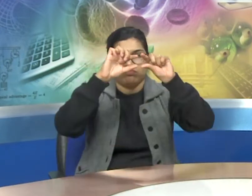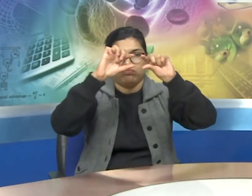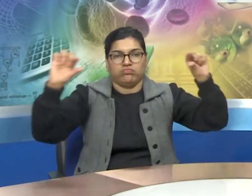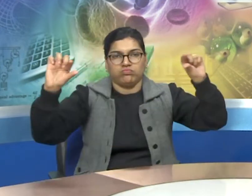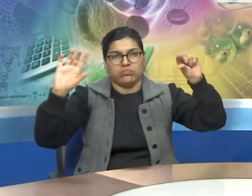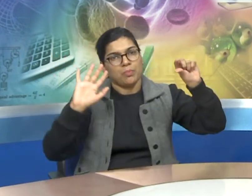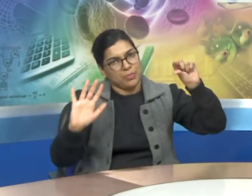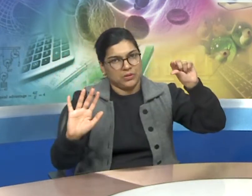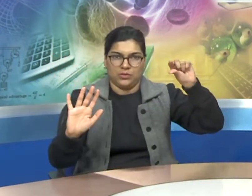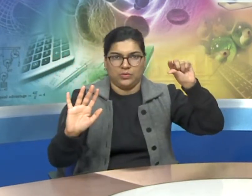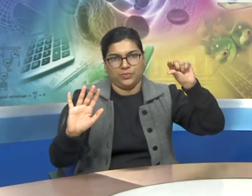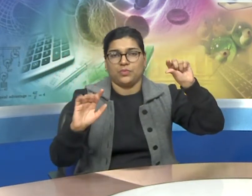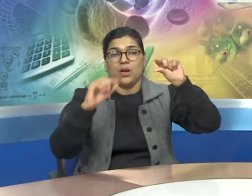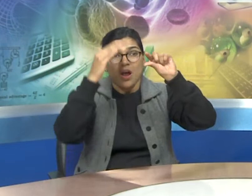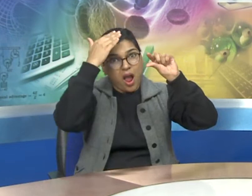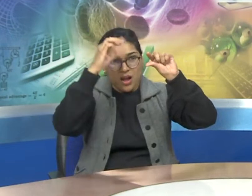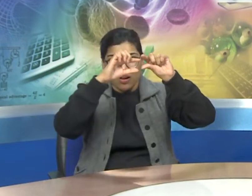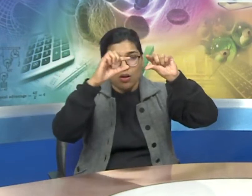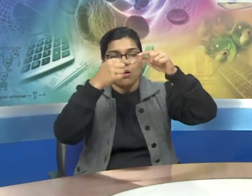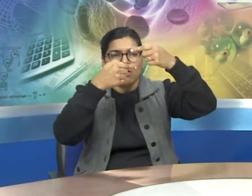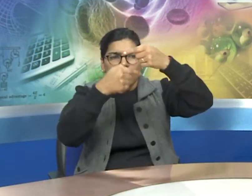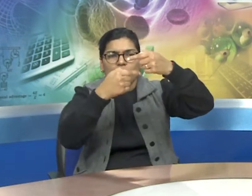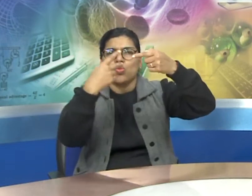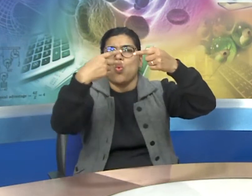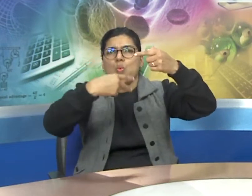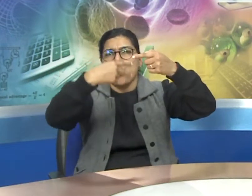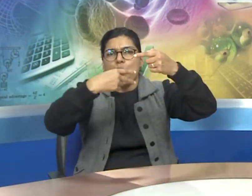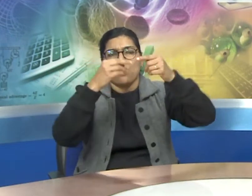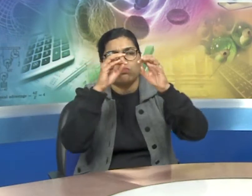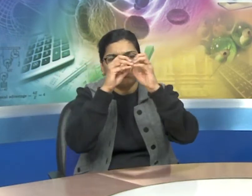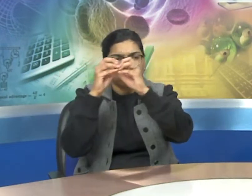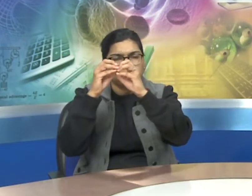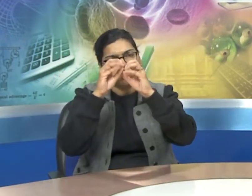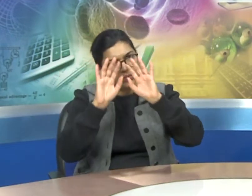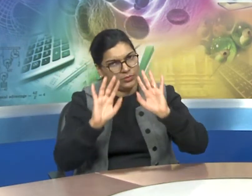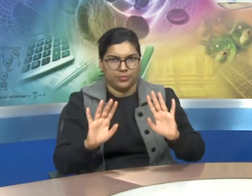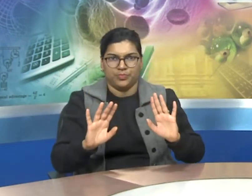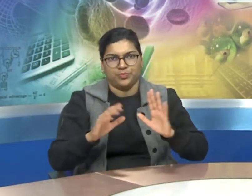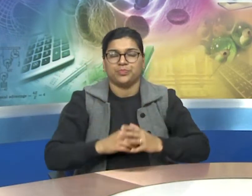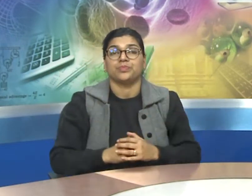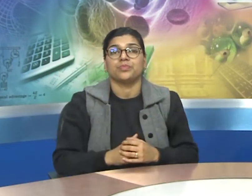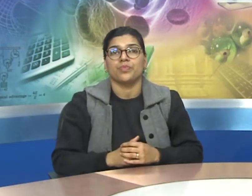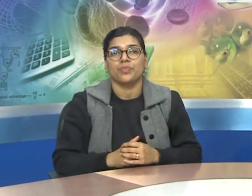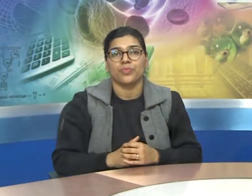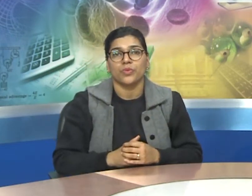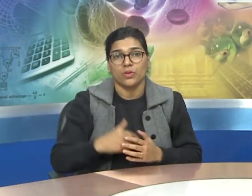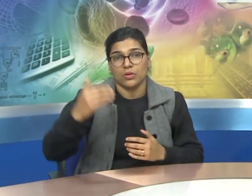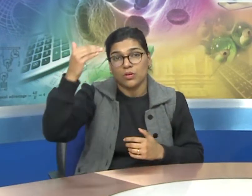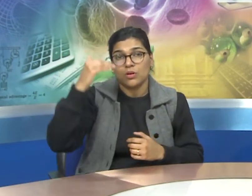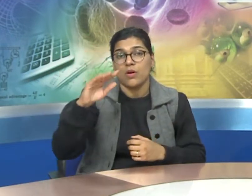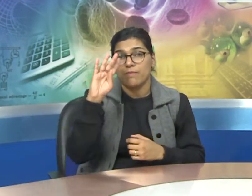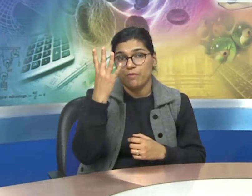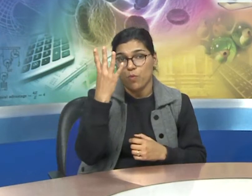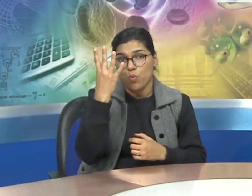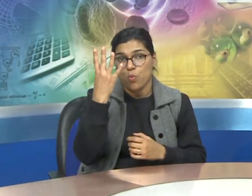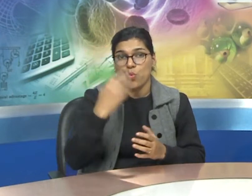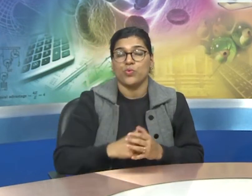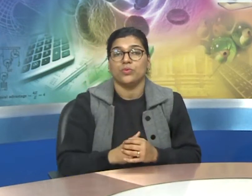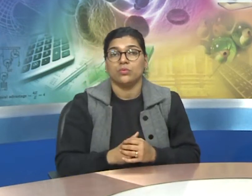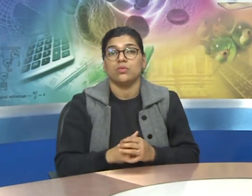is section header. In this there are a section of header and there